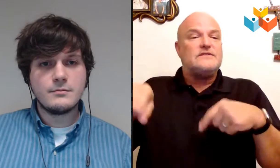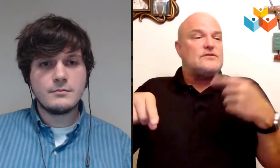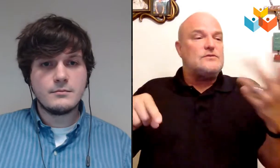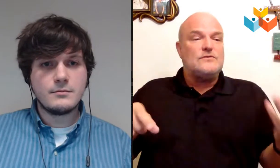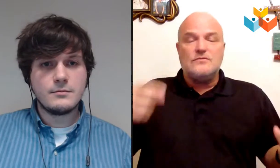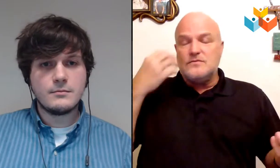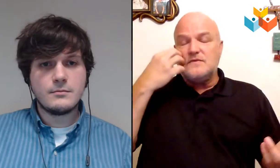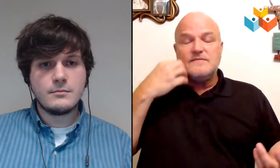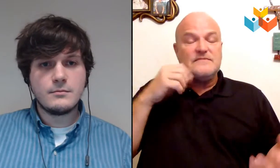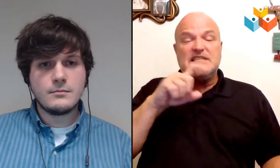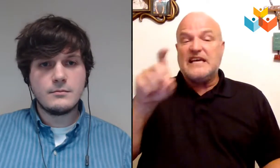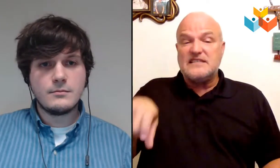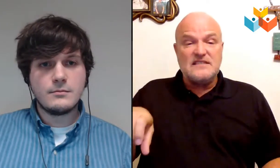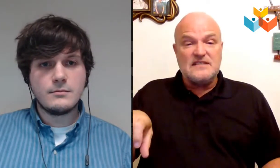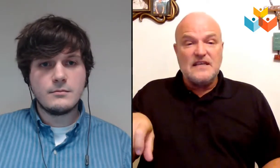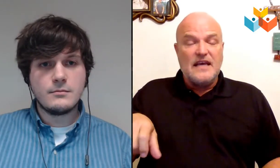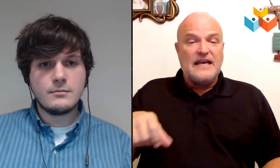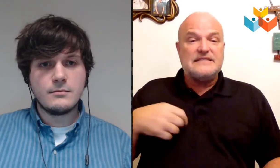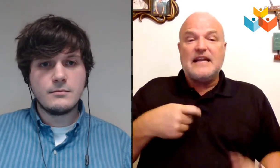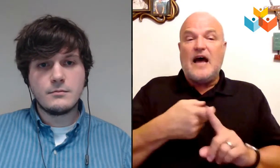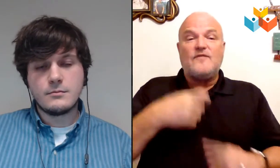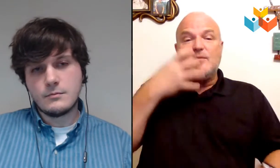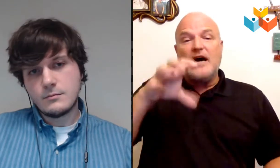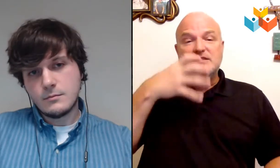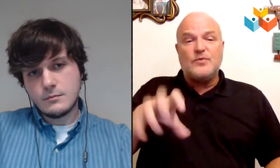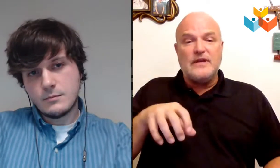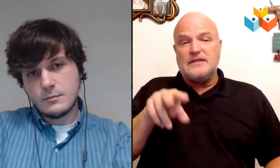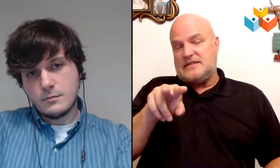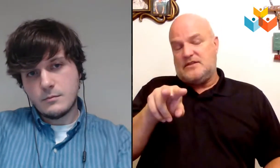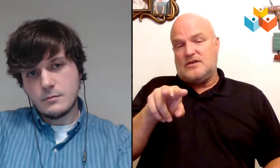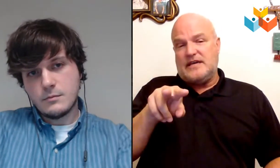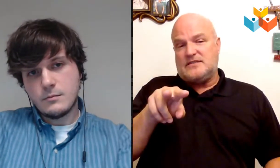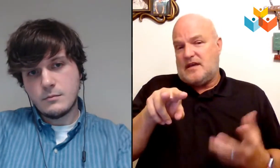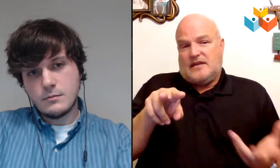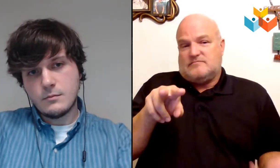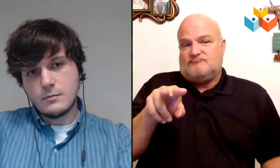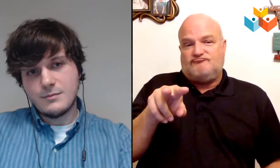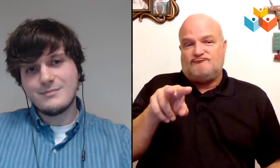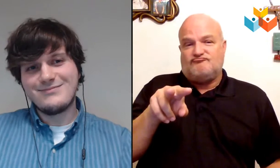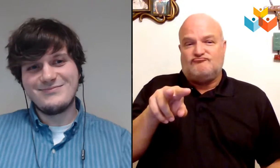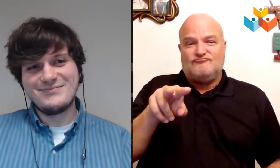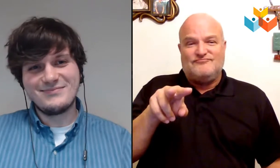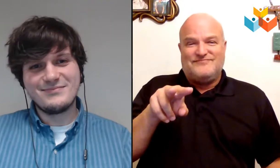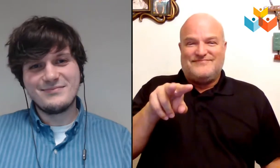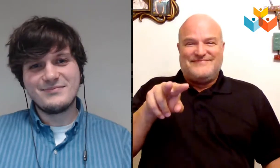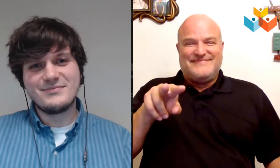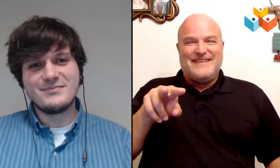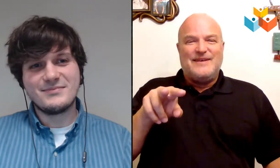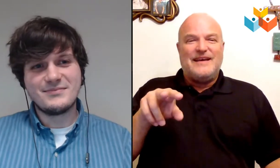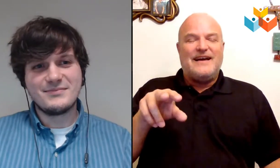you went to Texas and said, I'm from Hot Springs, they'd look at you like,